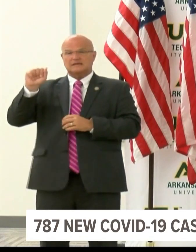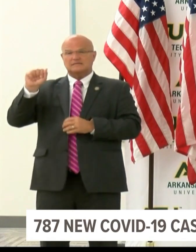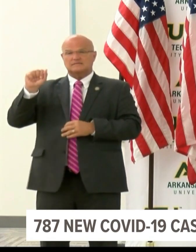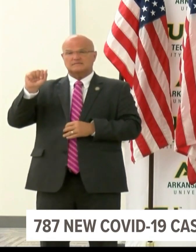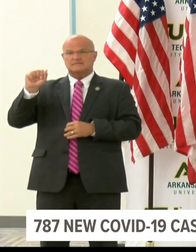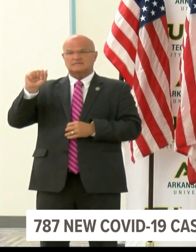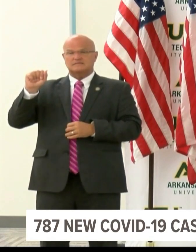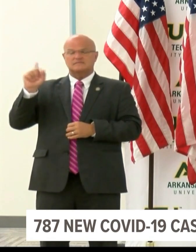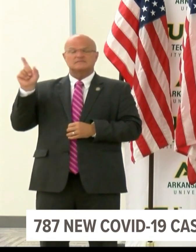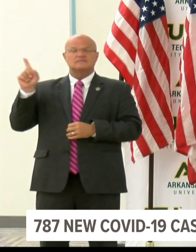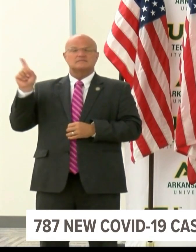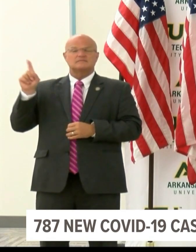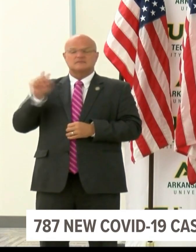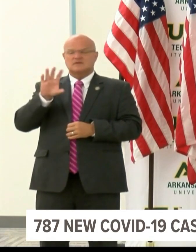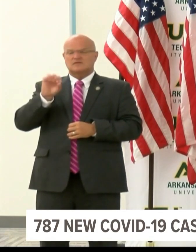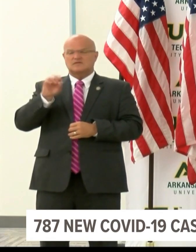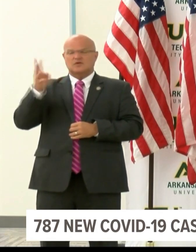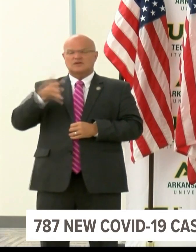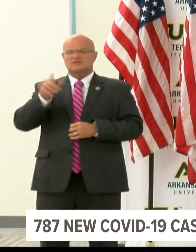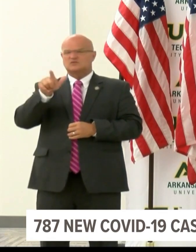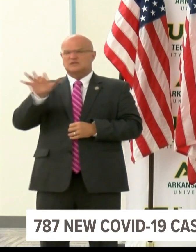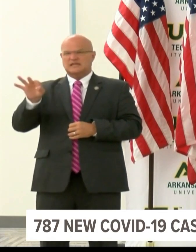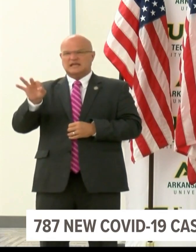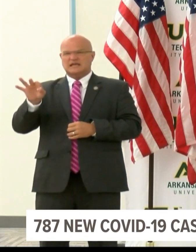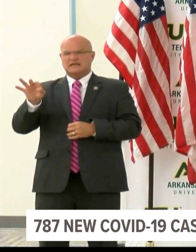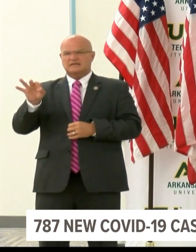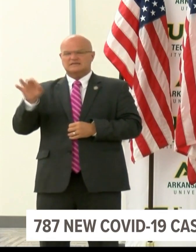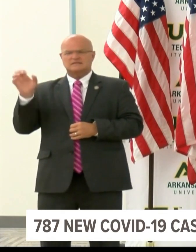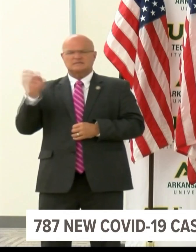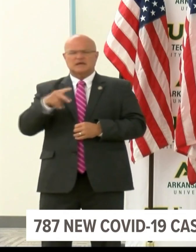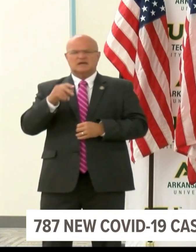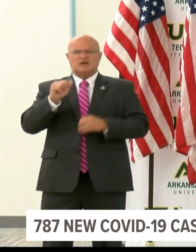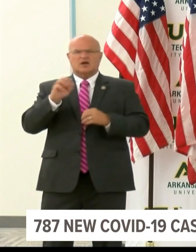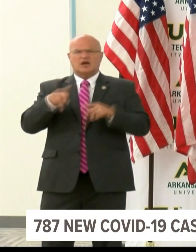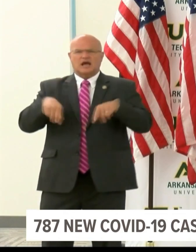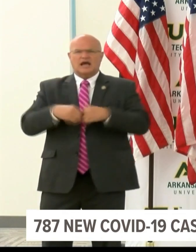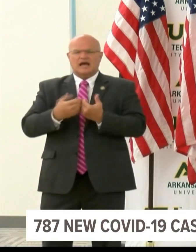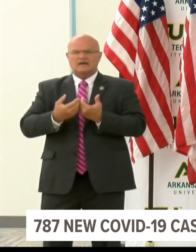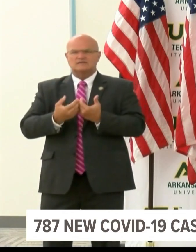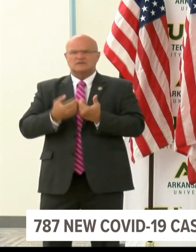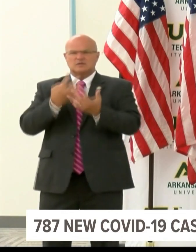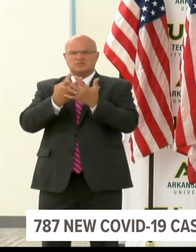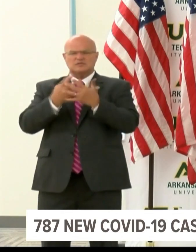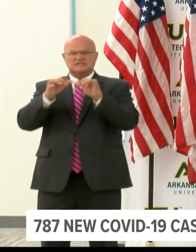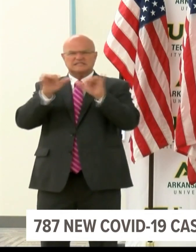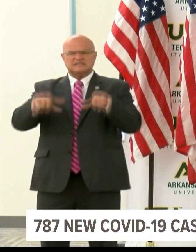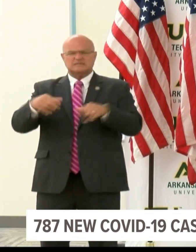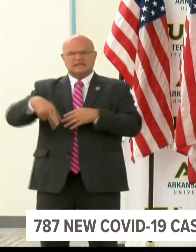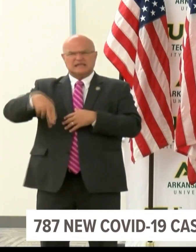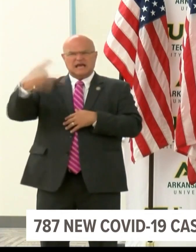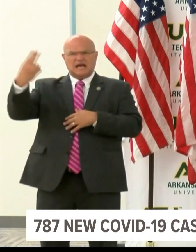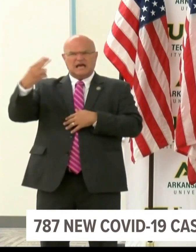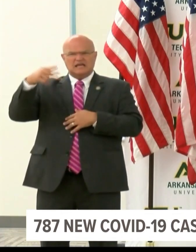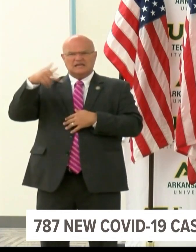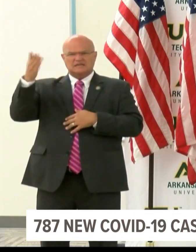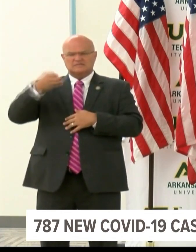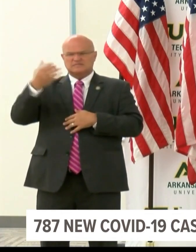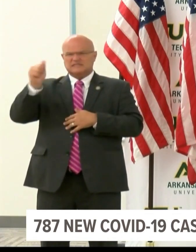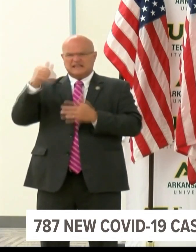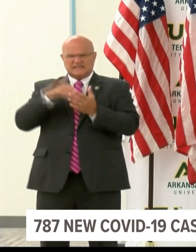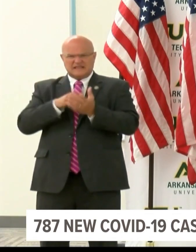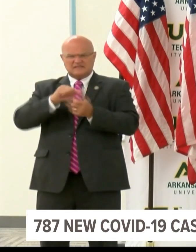Governor Kendall with 4029. Back to the question on how Arkansas prison systems has the highest per capita number